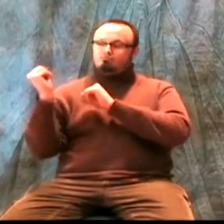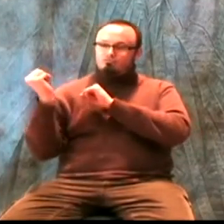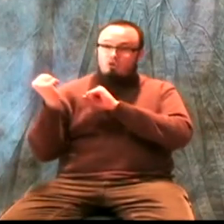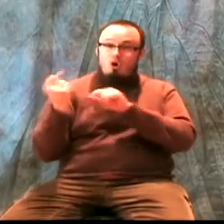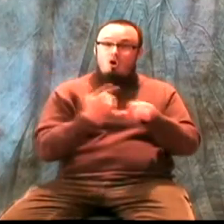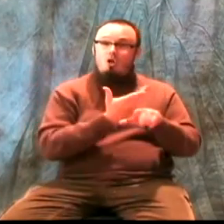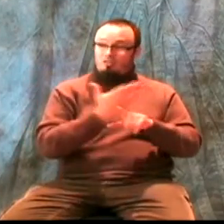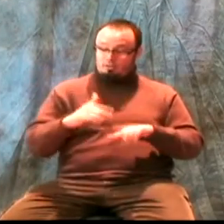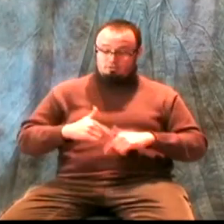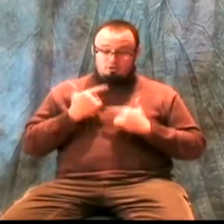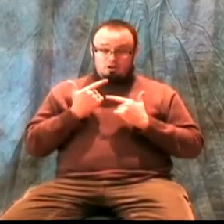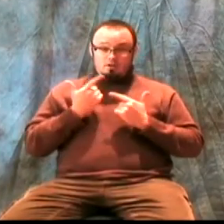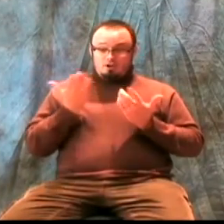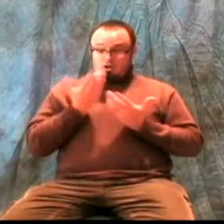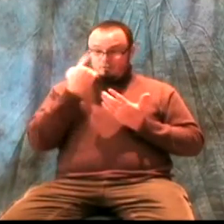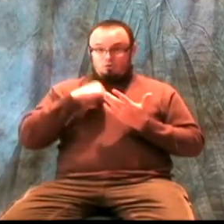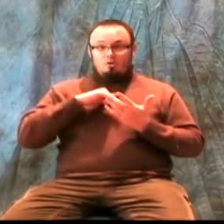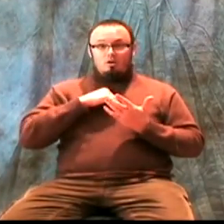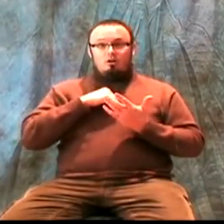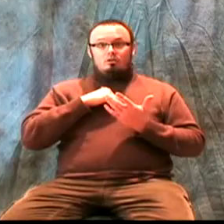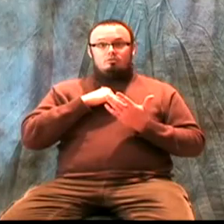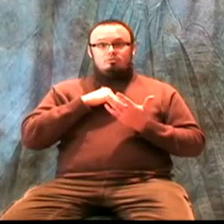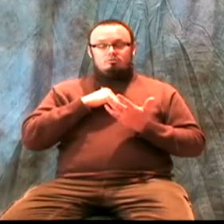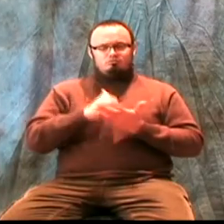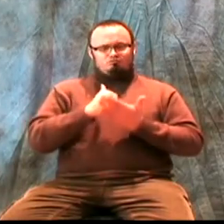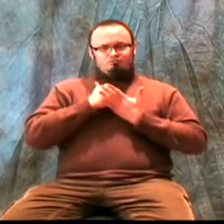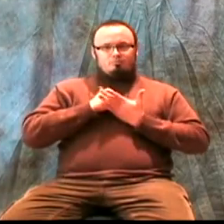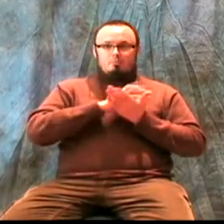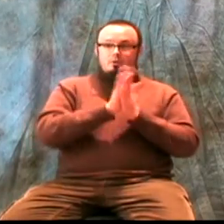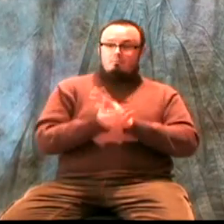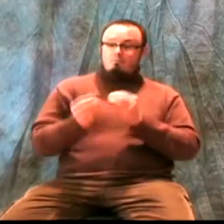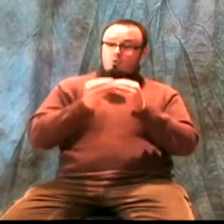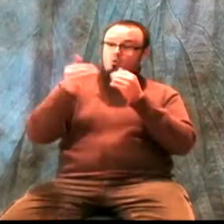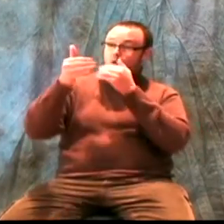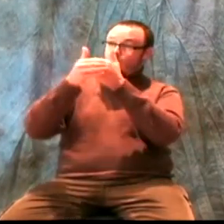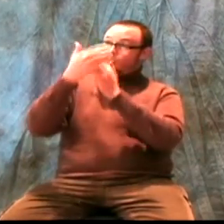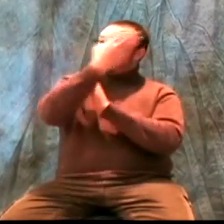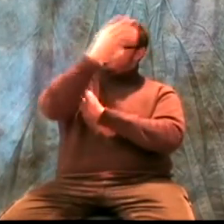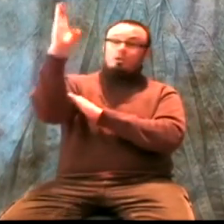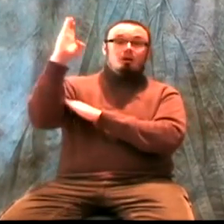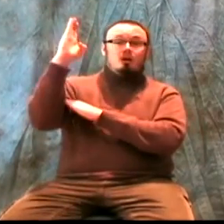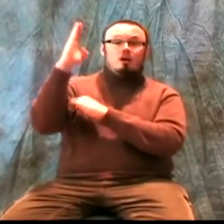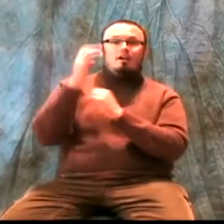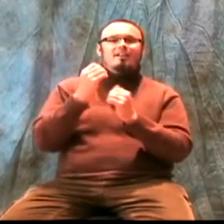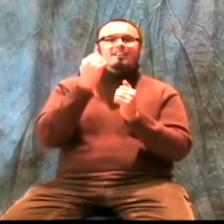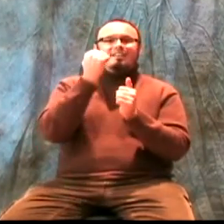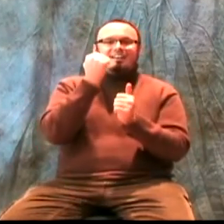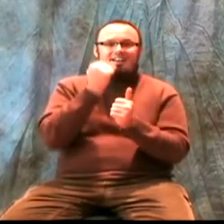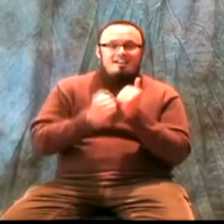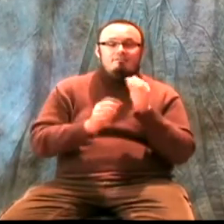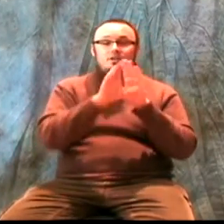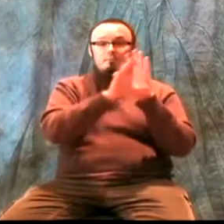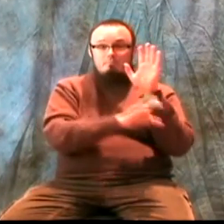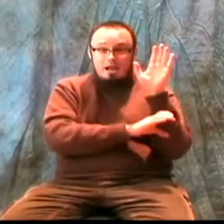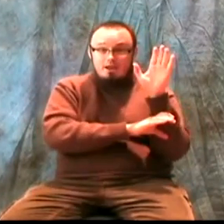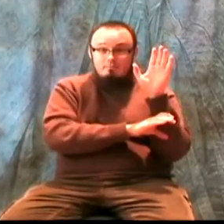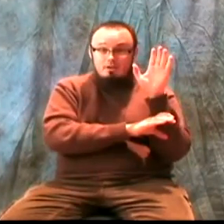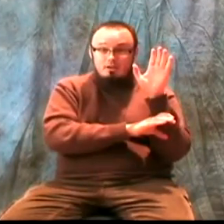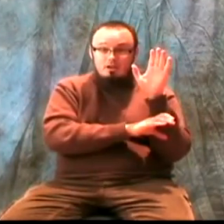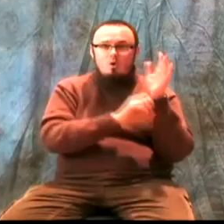is here for us to come closer to God. Every commandment is an opportunity for a connection to God, and every piece of Torah knowledge